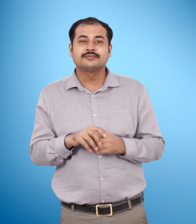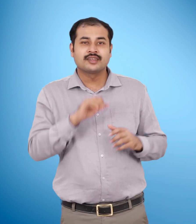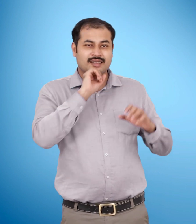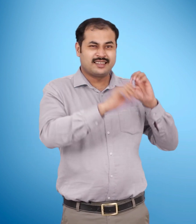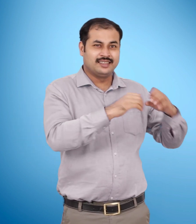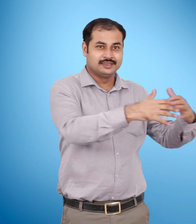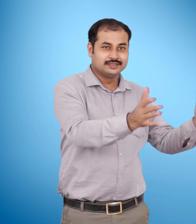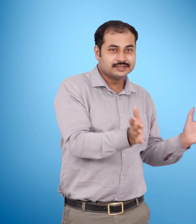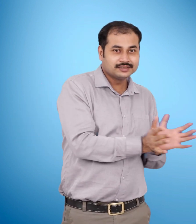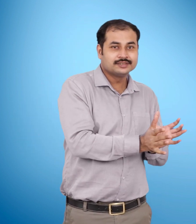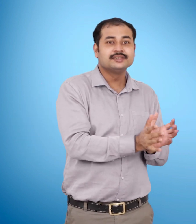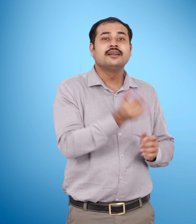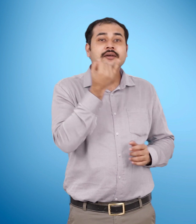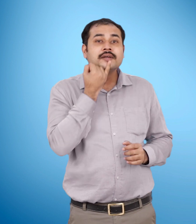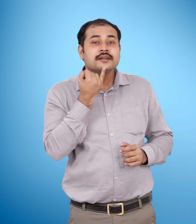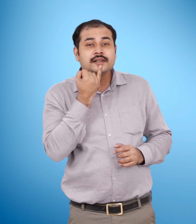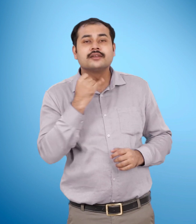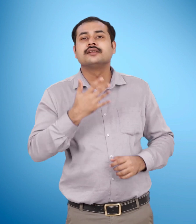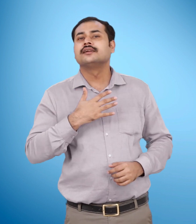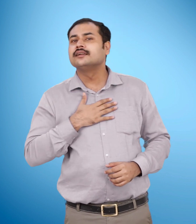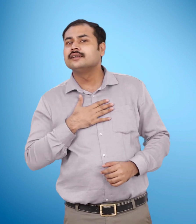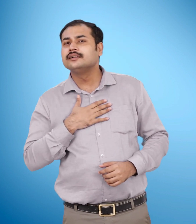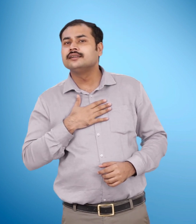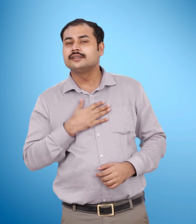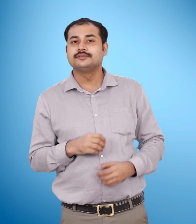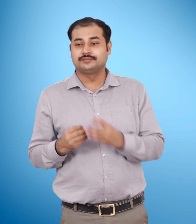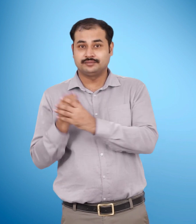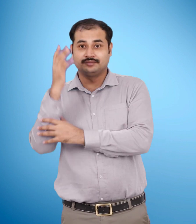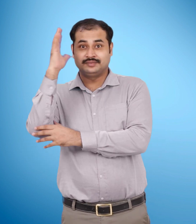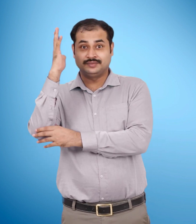The dustbin is pink or green. The plants